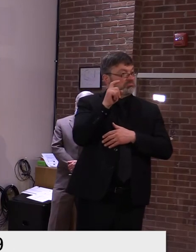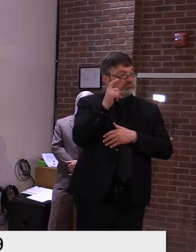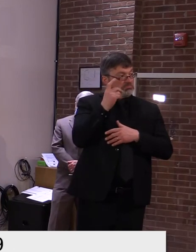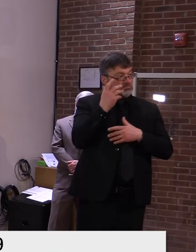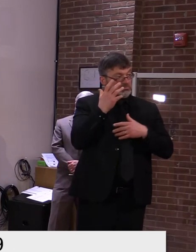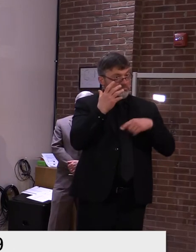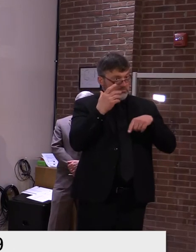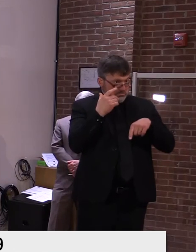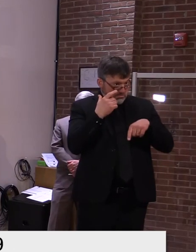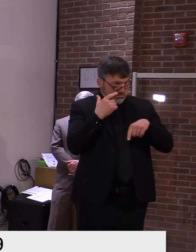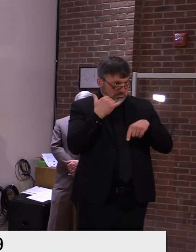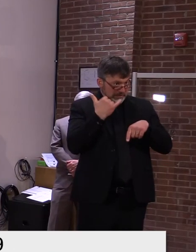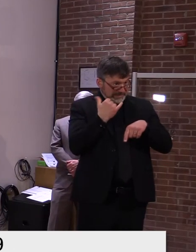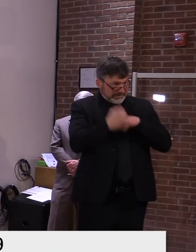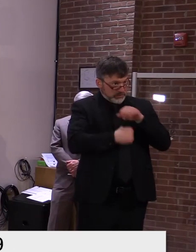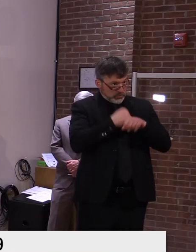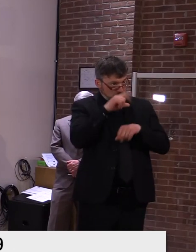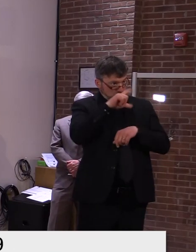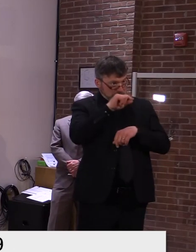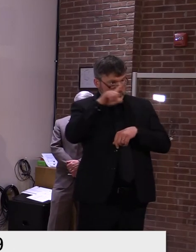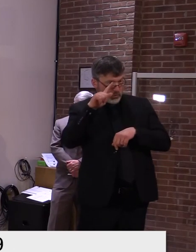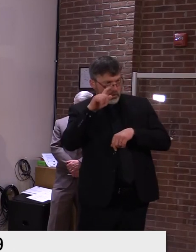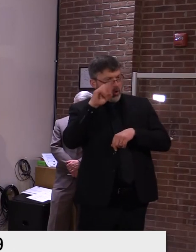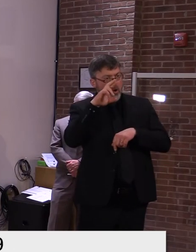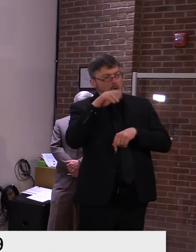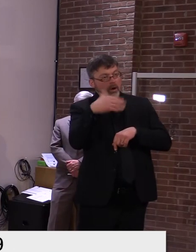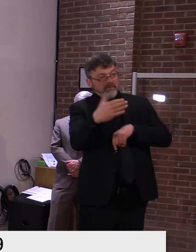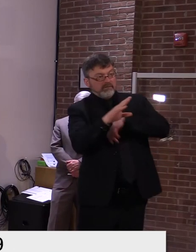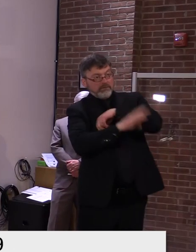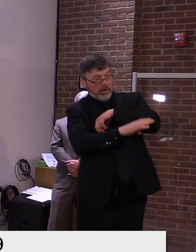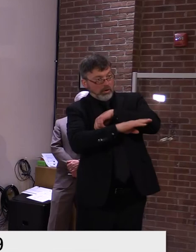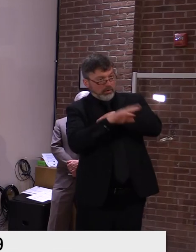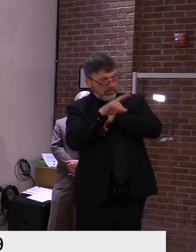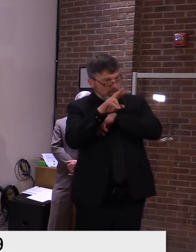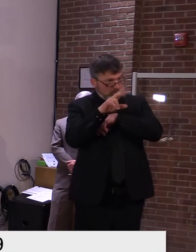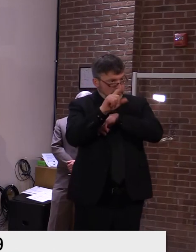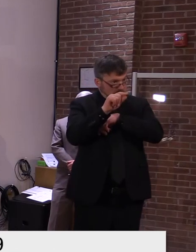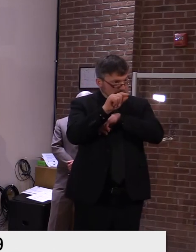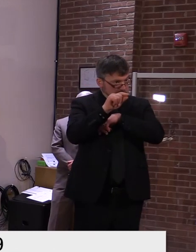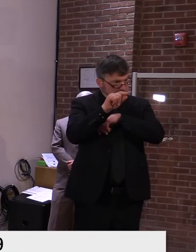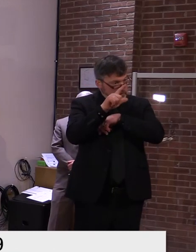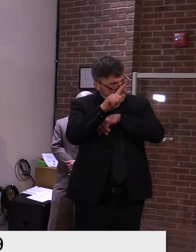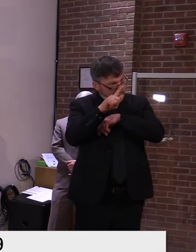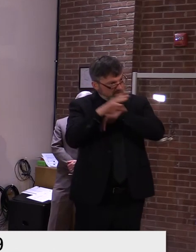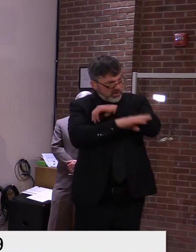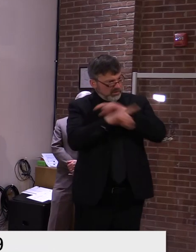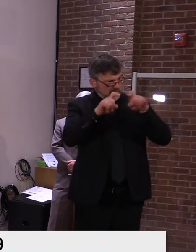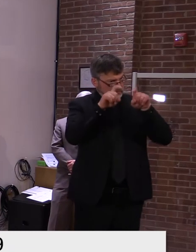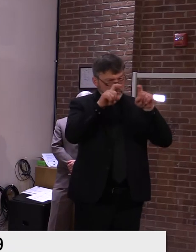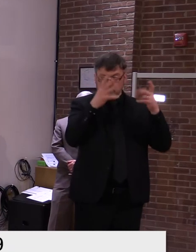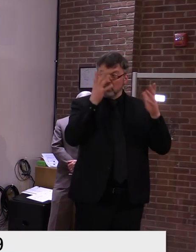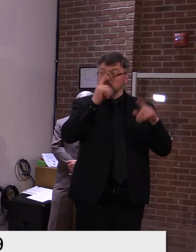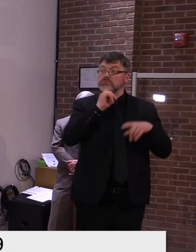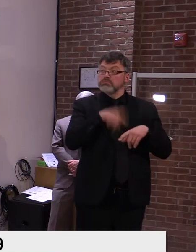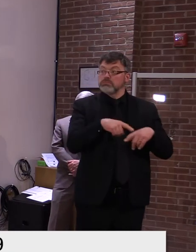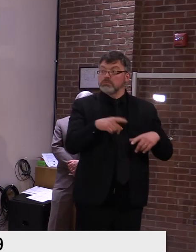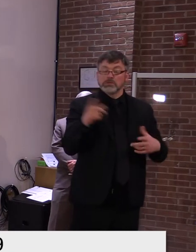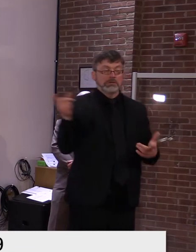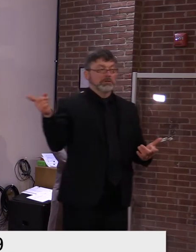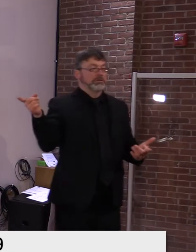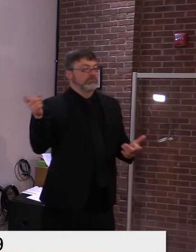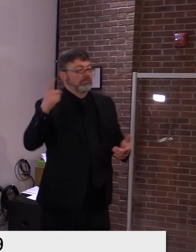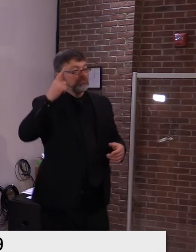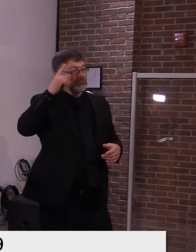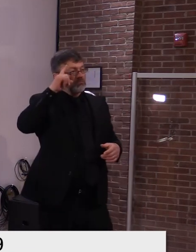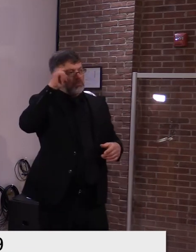I would say, from my standpoint, we have not contemplated making this mandatory, at least in this